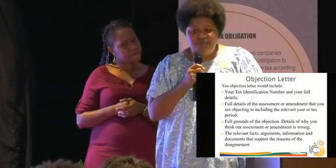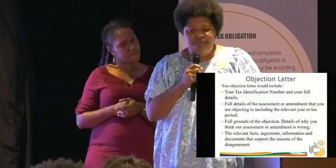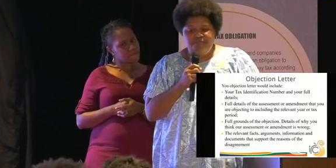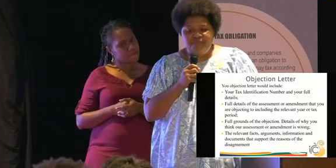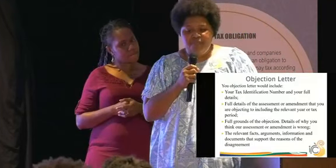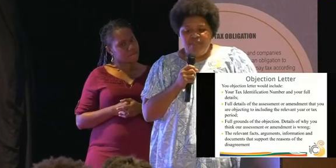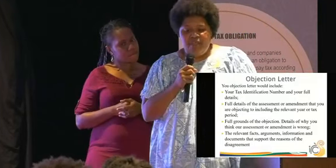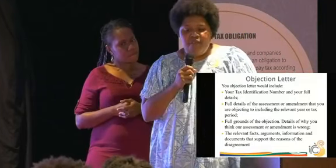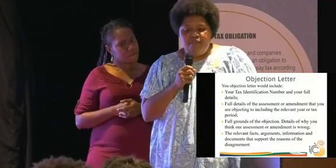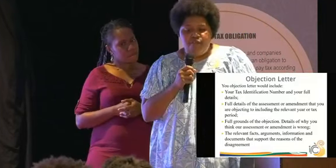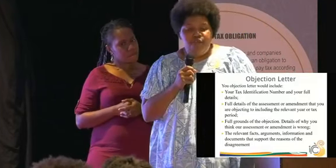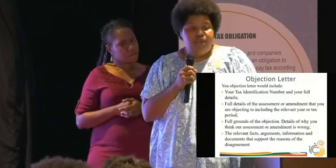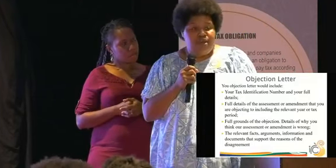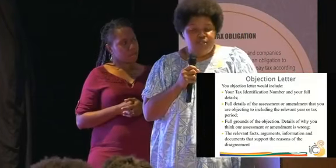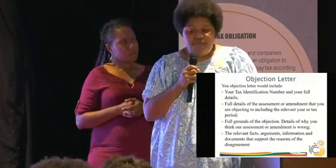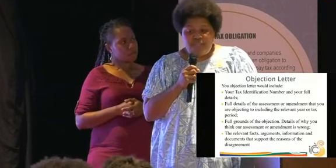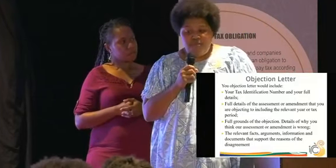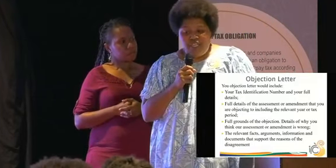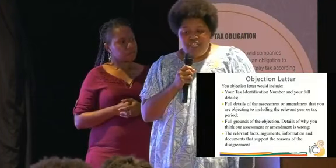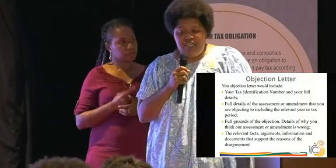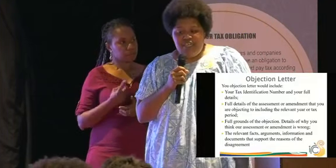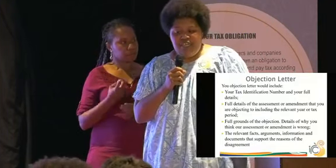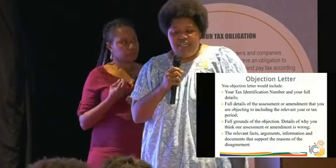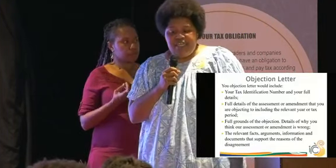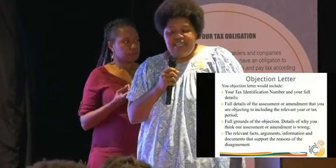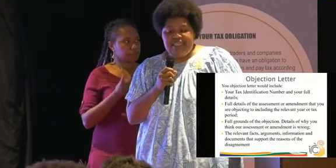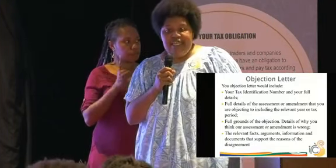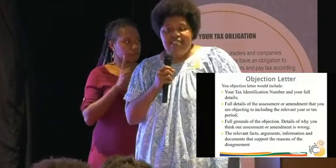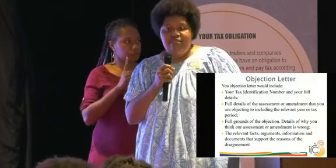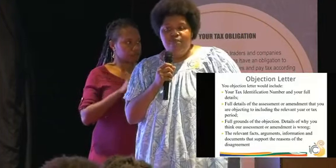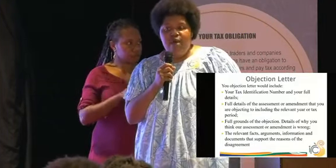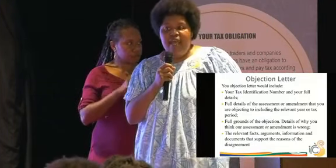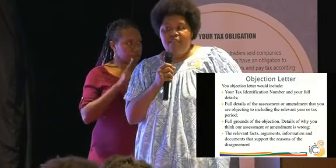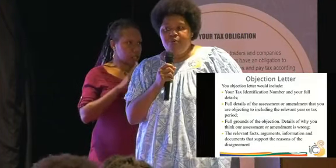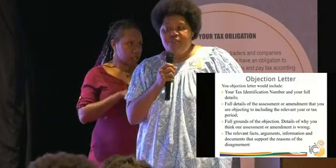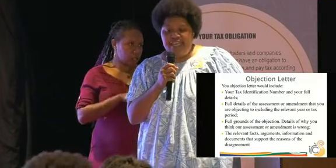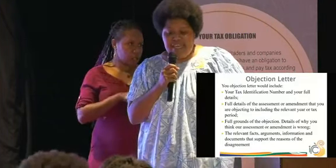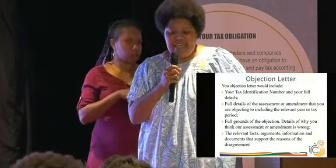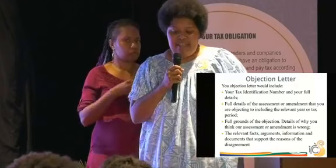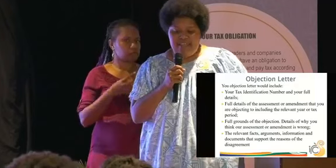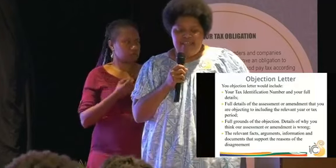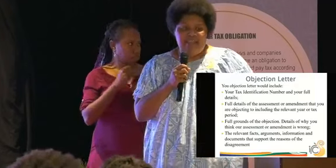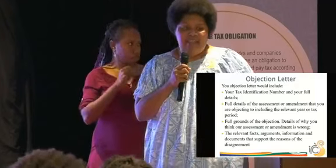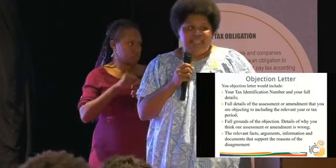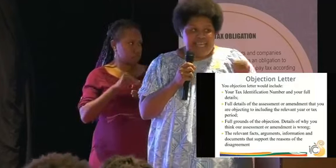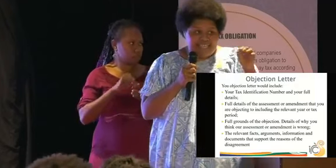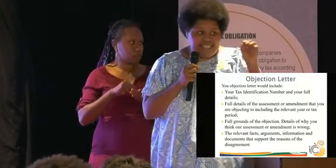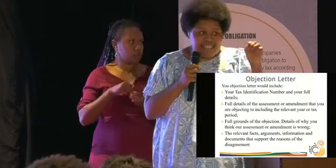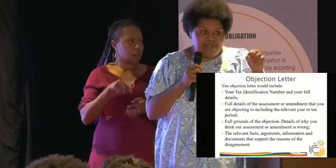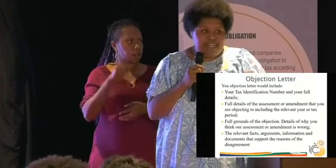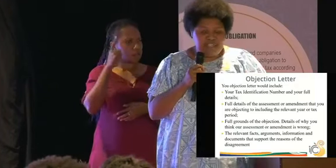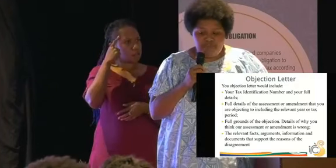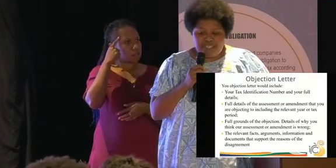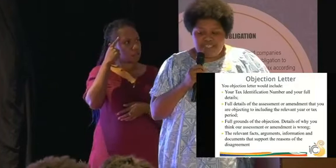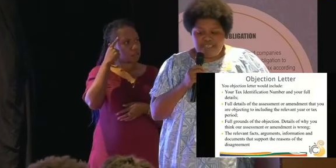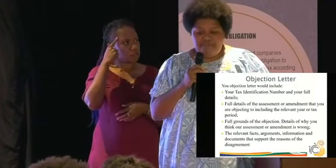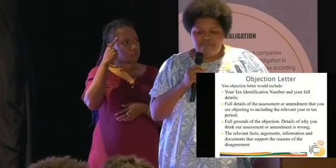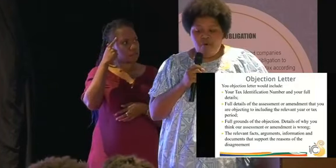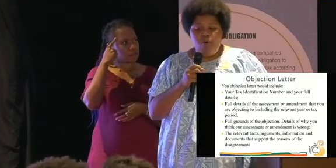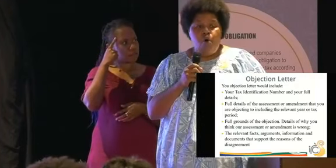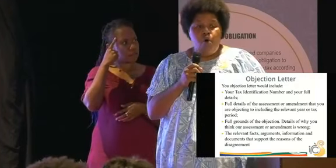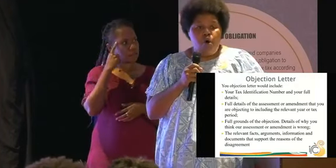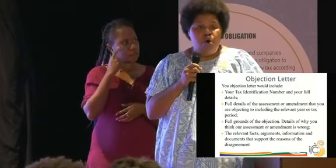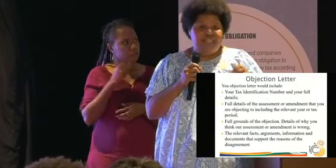objecting to. Full grounds of the objection, details of why you think that assessment that you